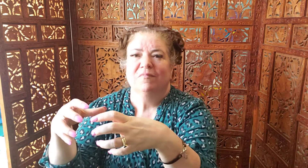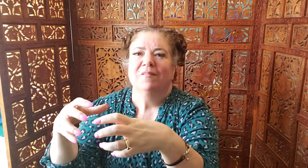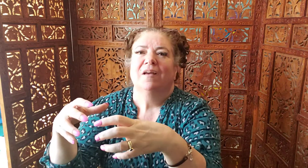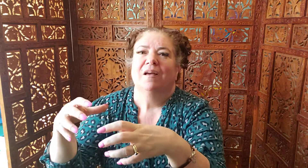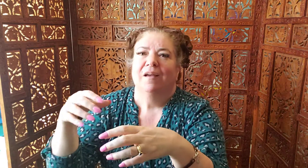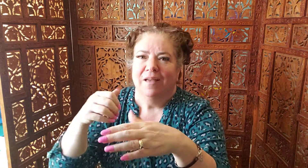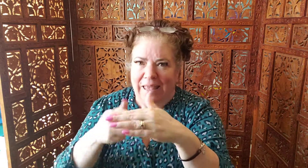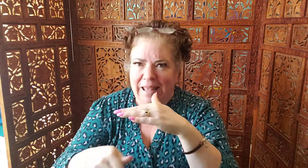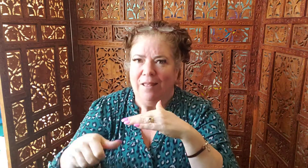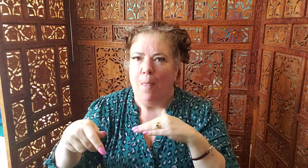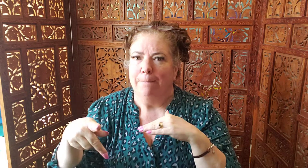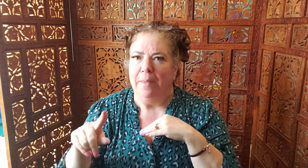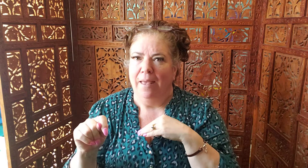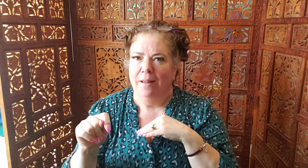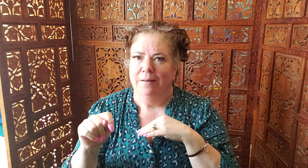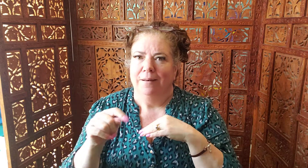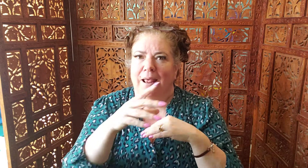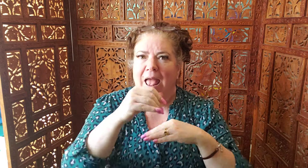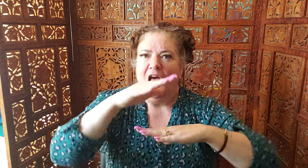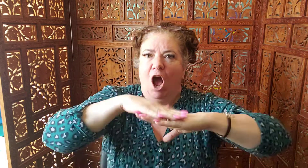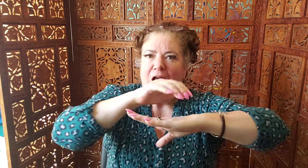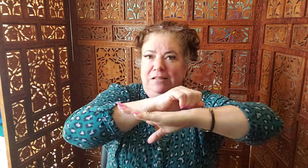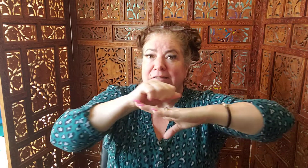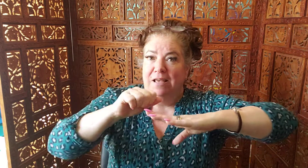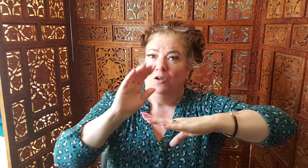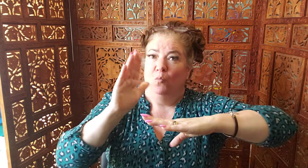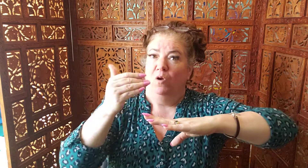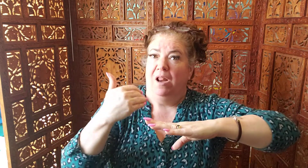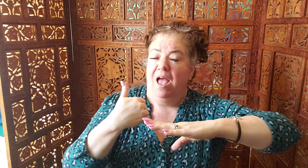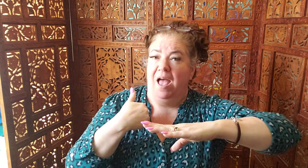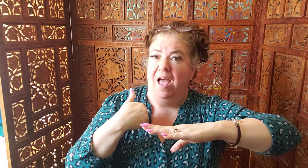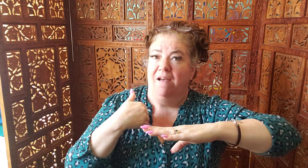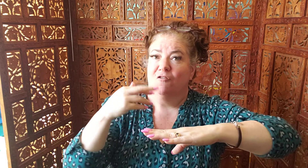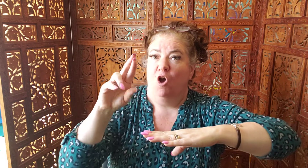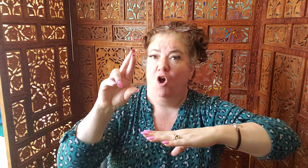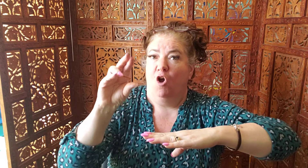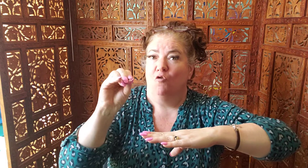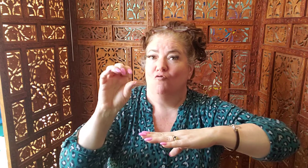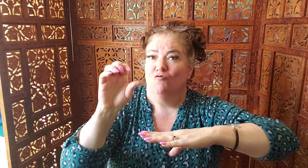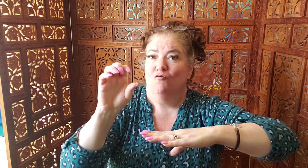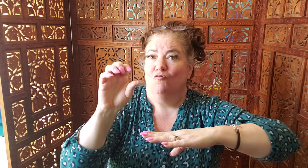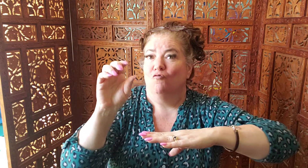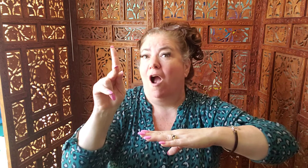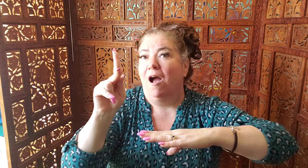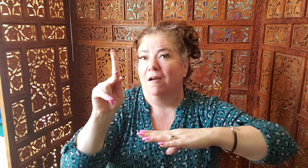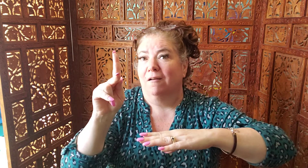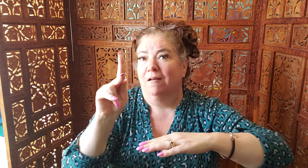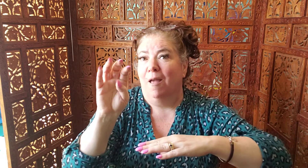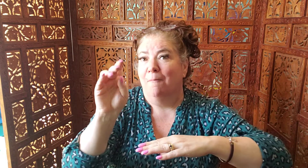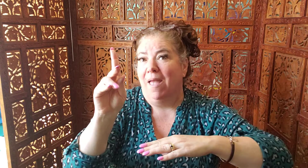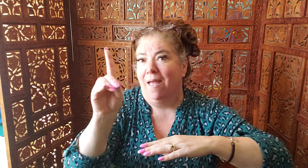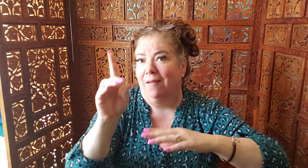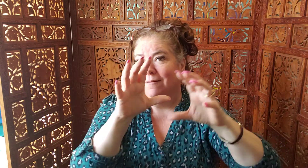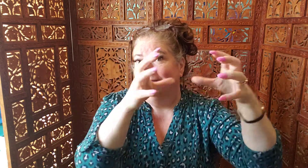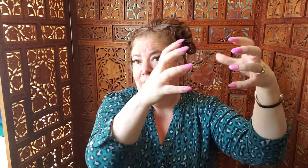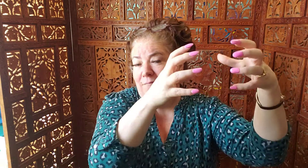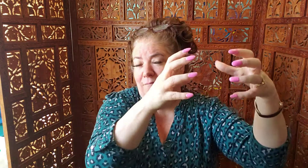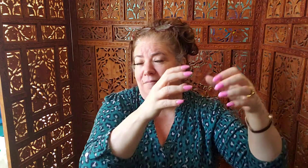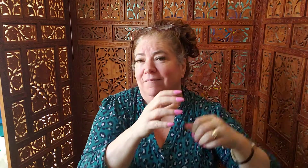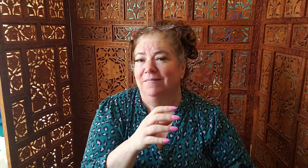as much a one to be a part of a musical theater tradition as he wanted to just blow it up and change it and reinvent it. They were really